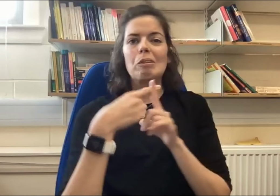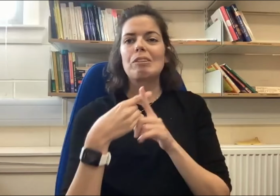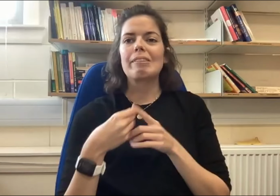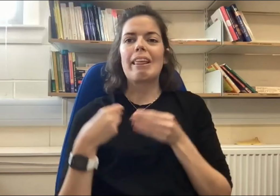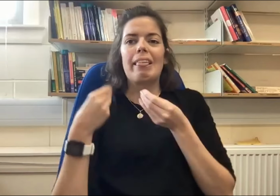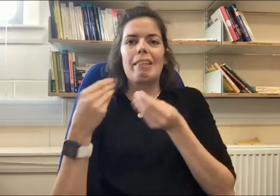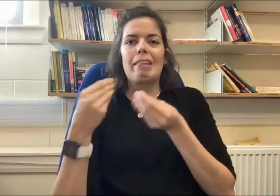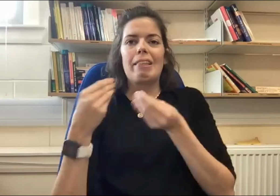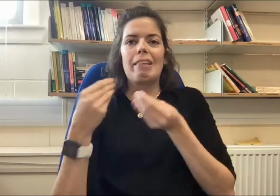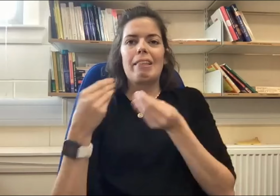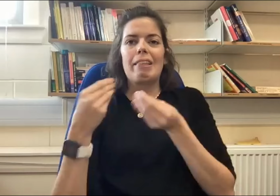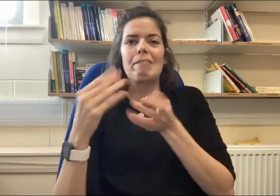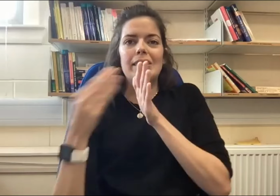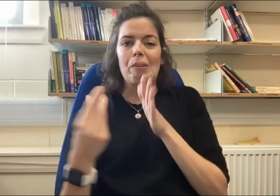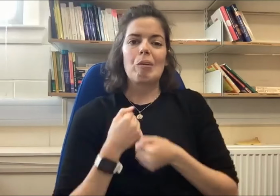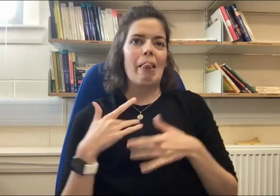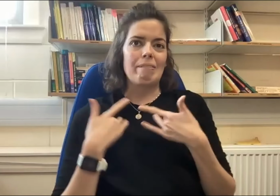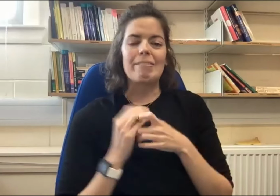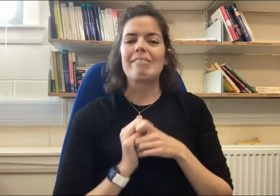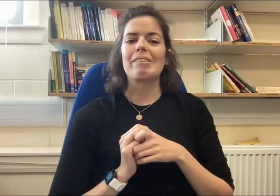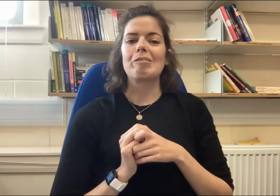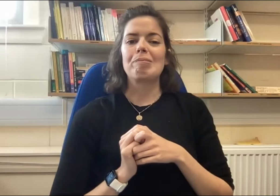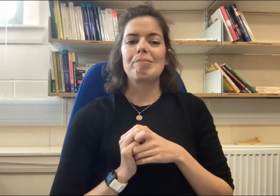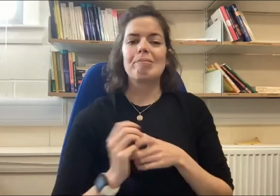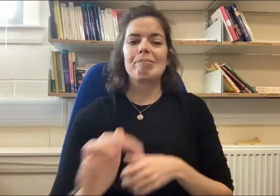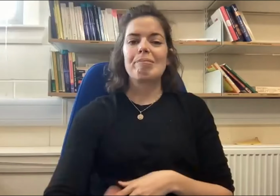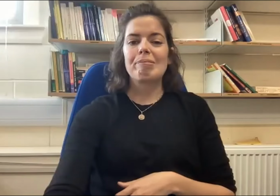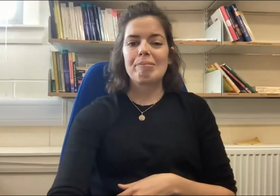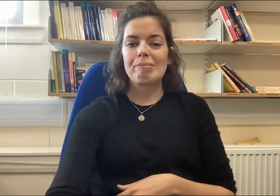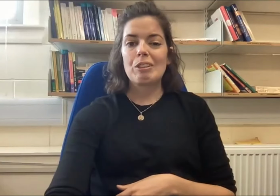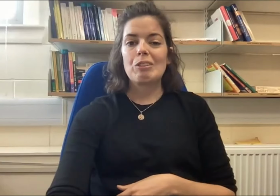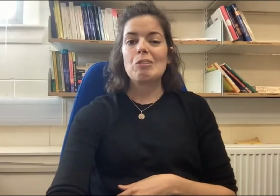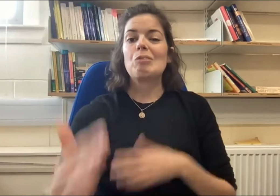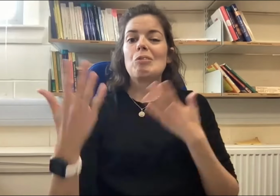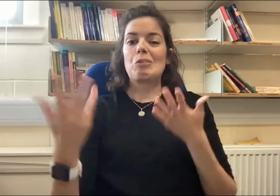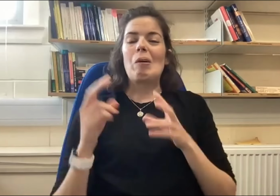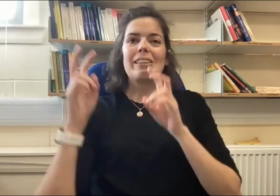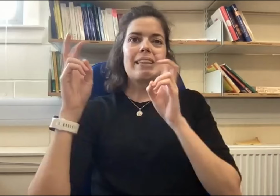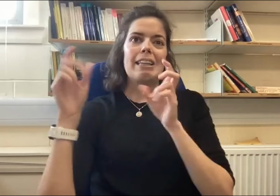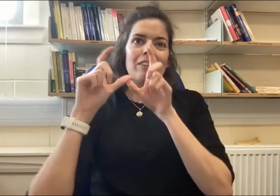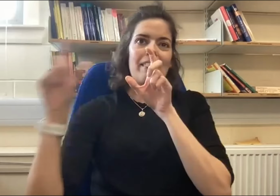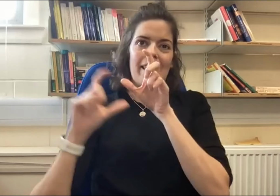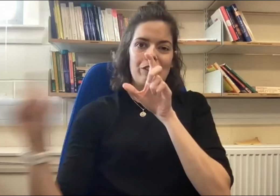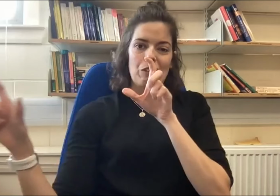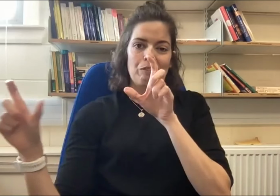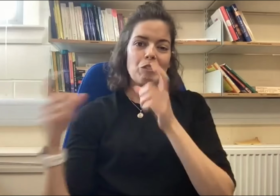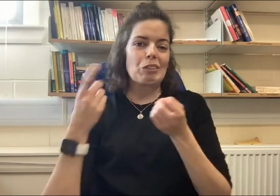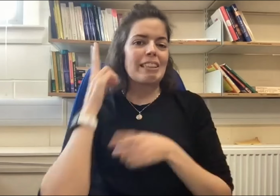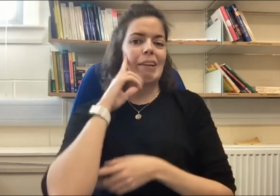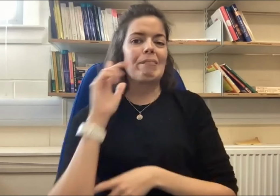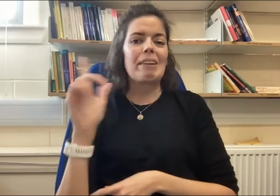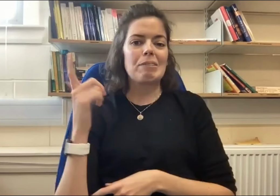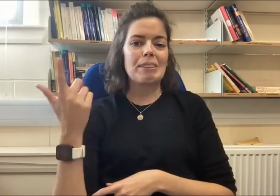my questions that have come up through my reading. And I'll give you some examples from my own life as well.